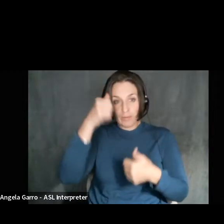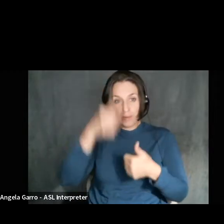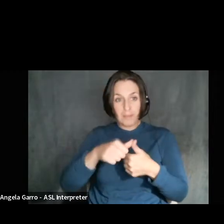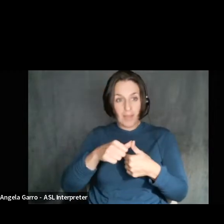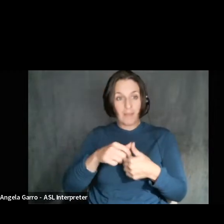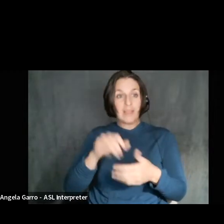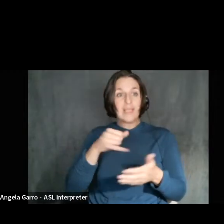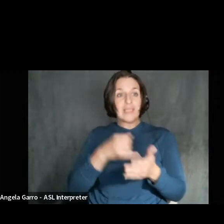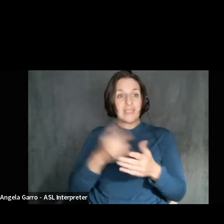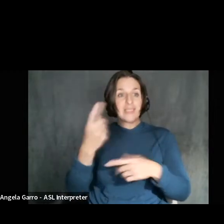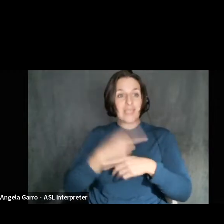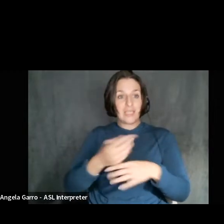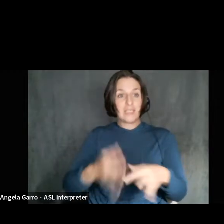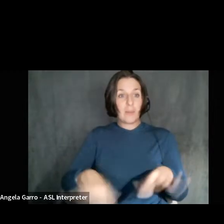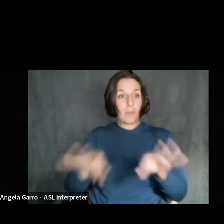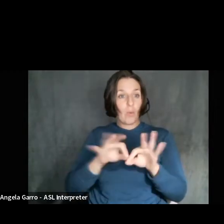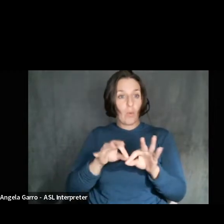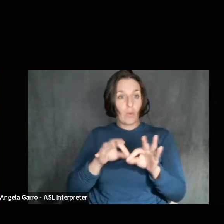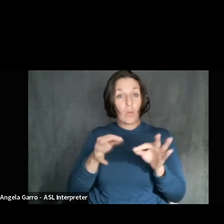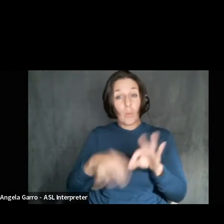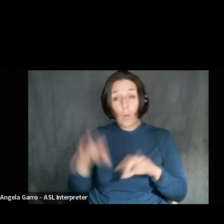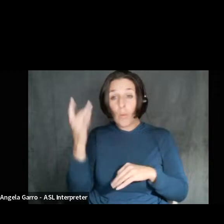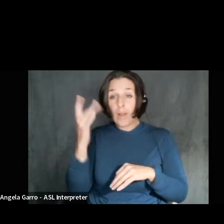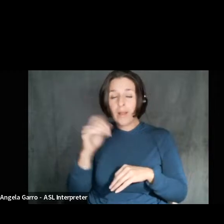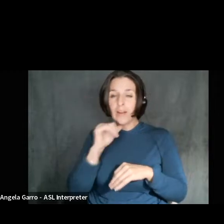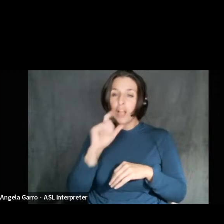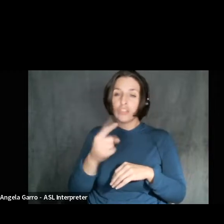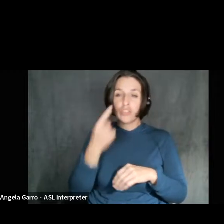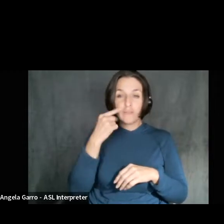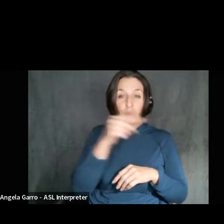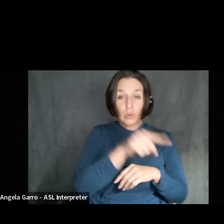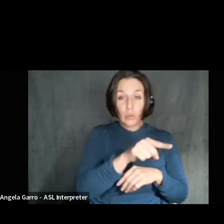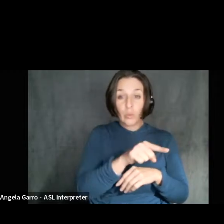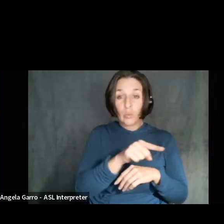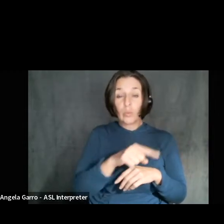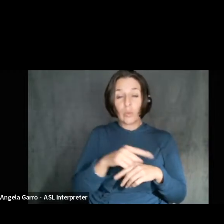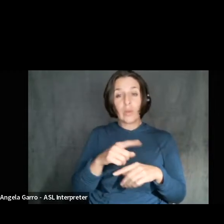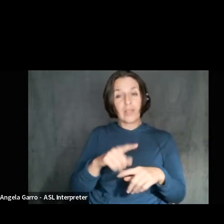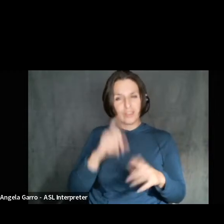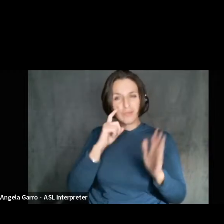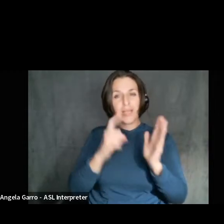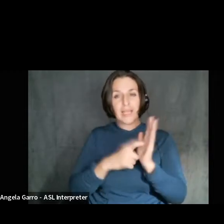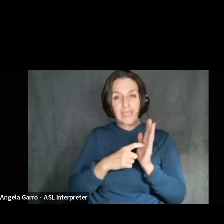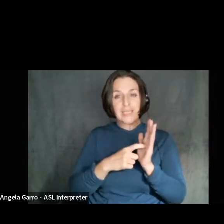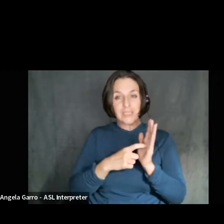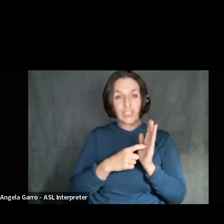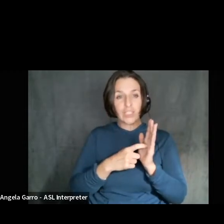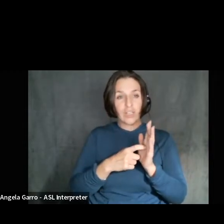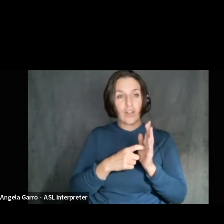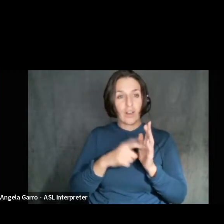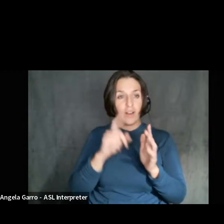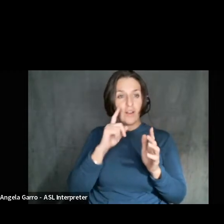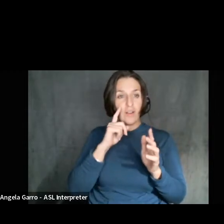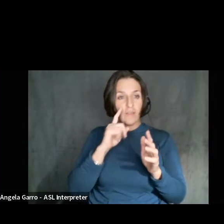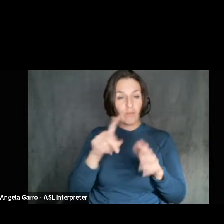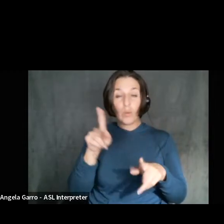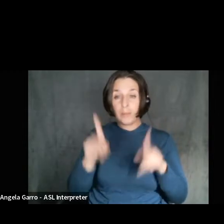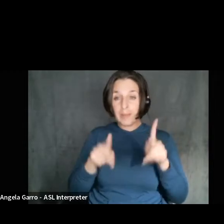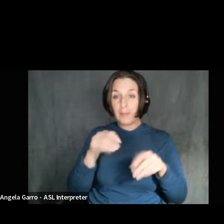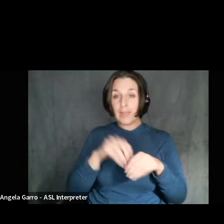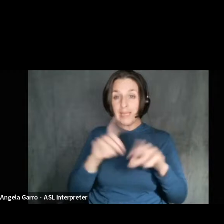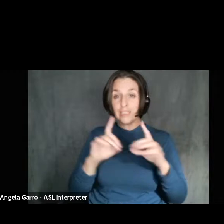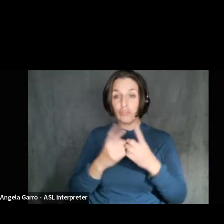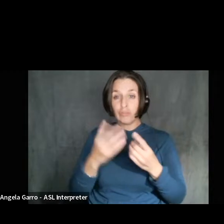important because it's not just a milestone for you, but it's a recognition of people's in the districts and the